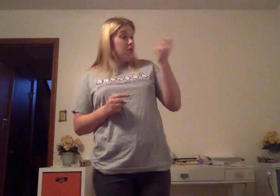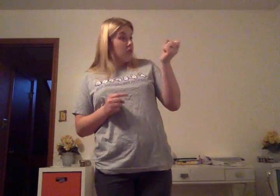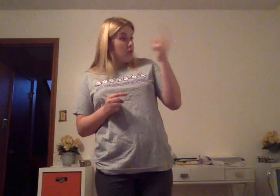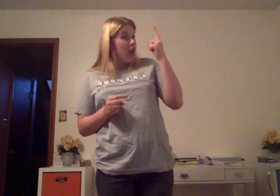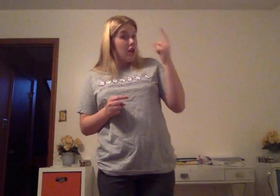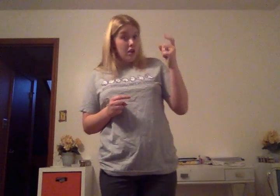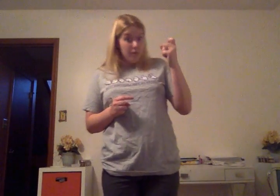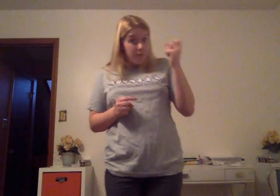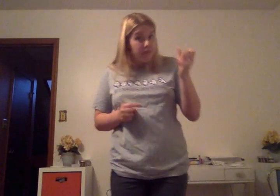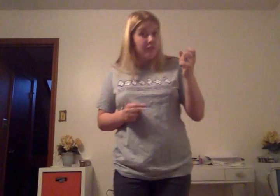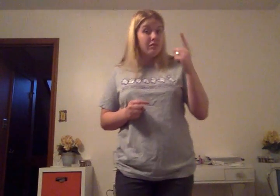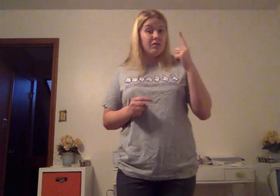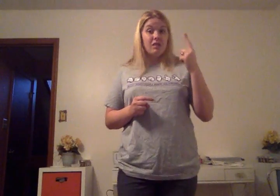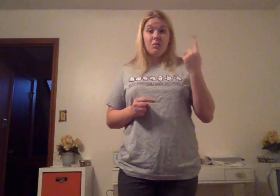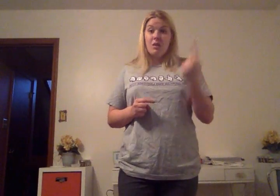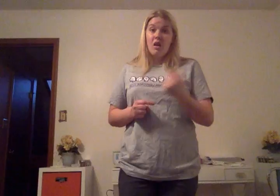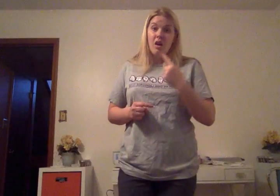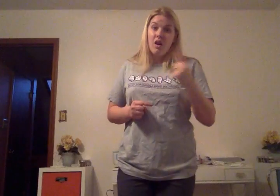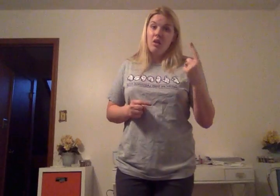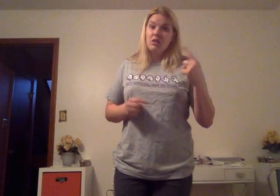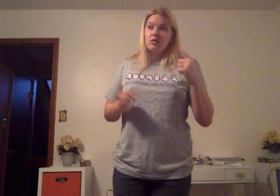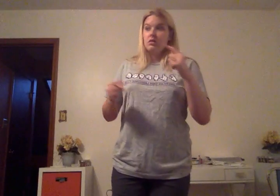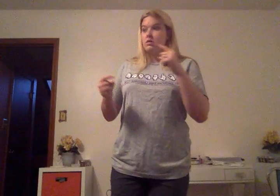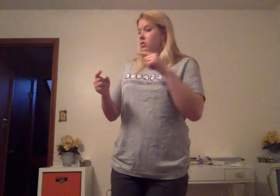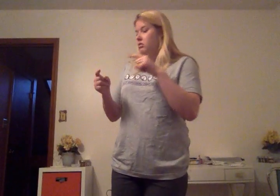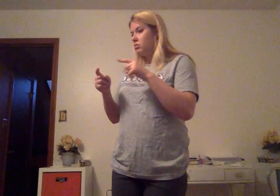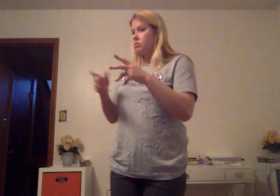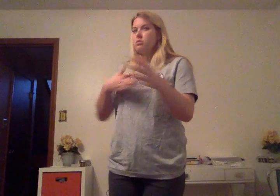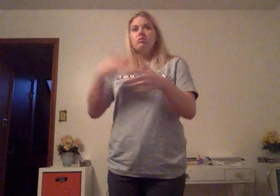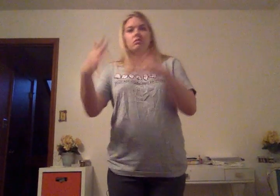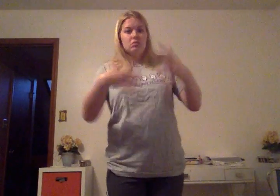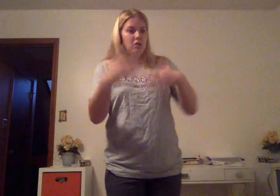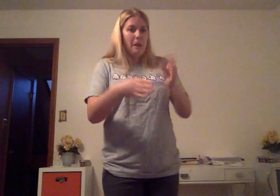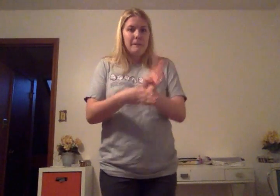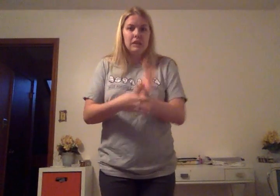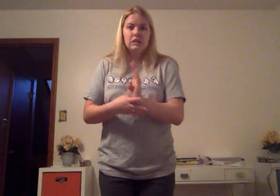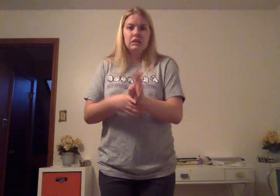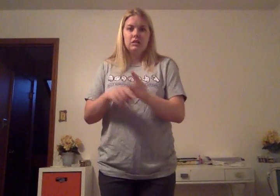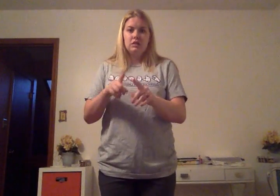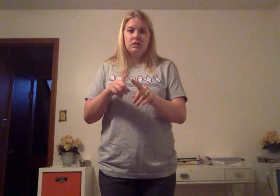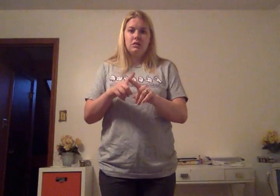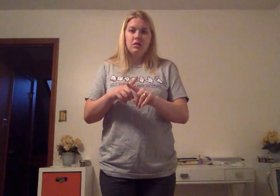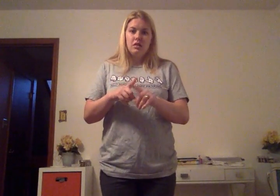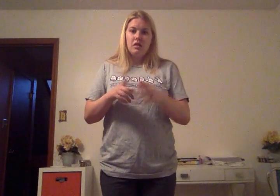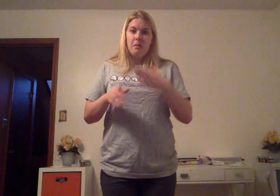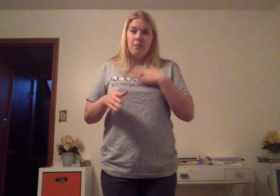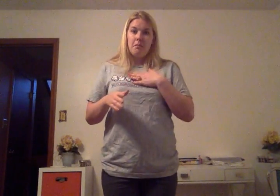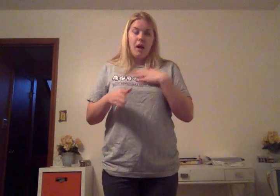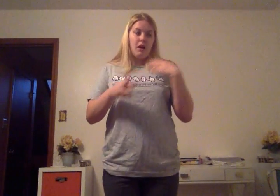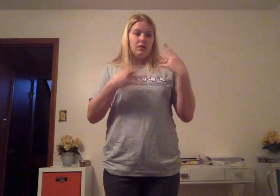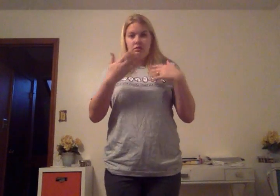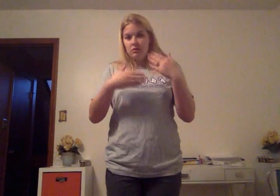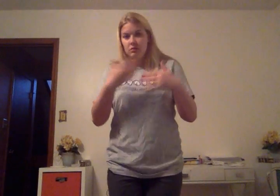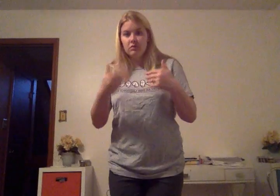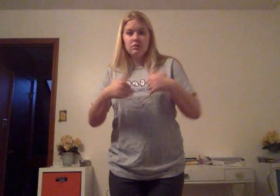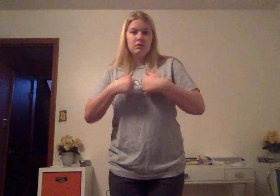I'm constantly on things. I'm distracted by the world and the ways of the world, my generation. I think it's very difficult to